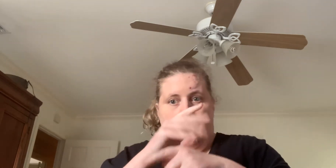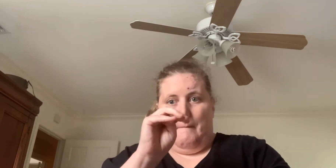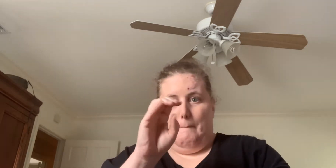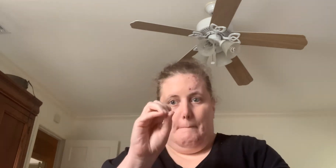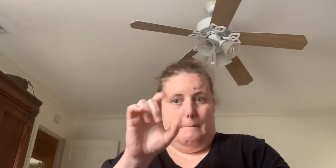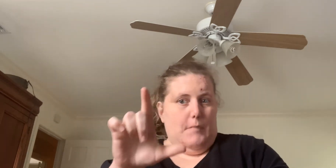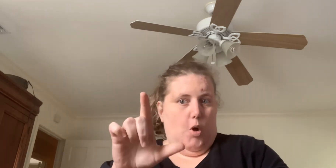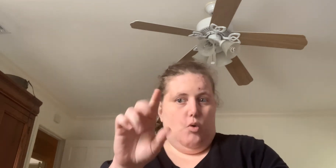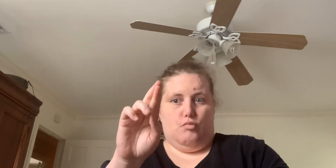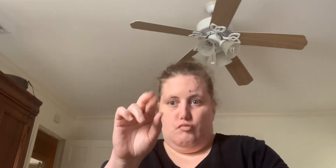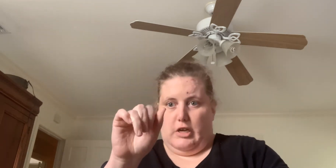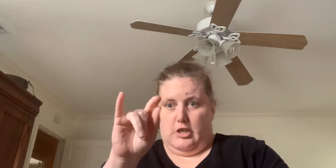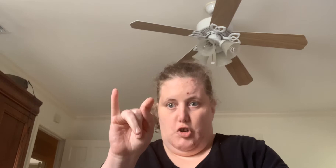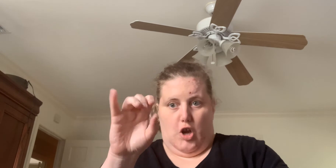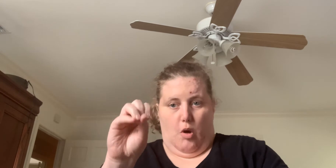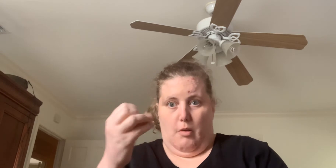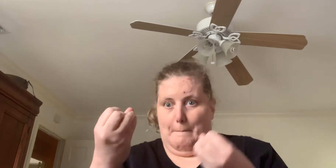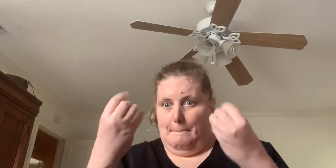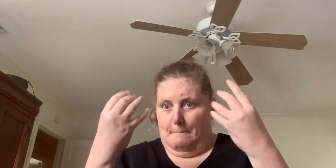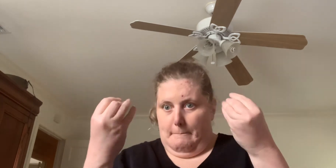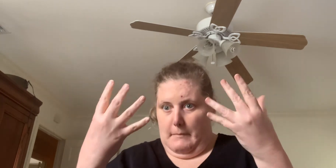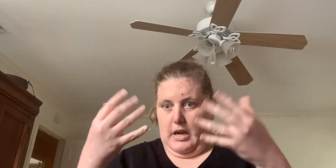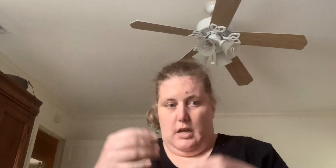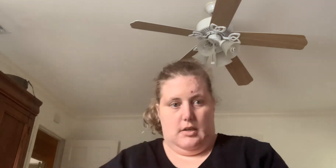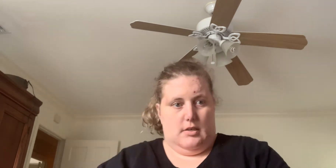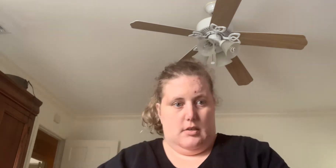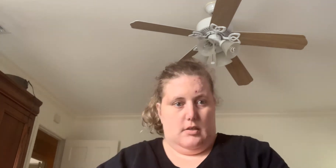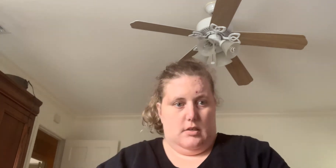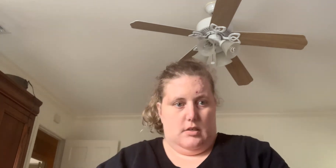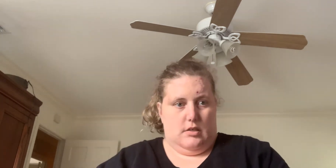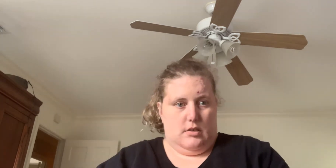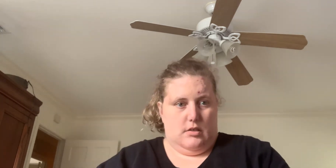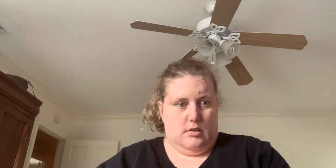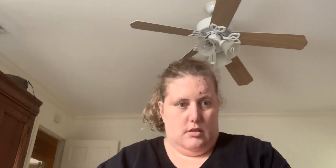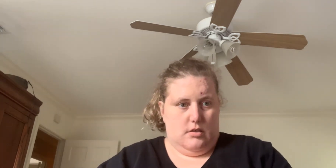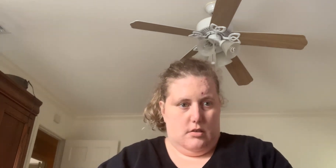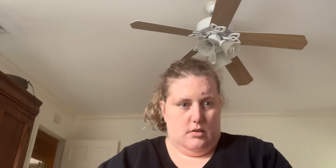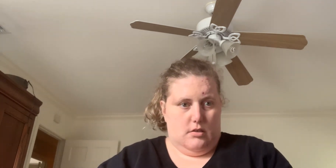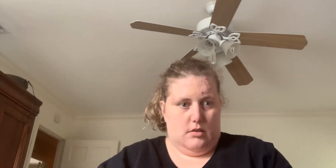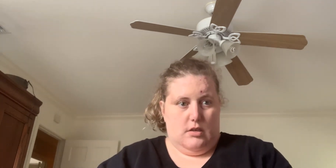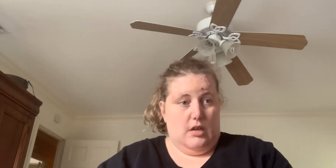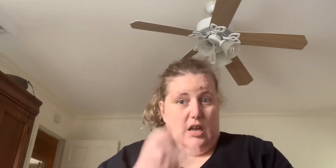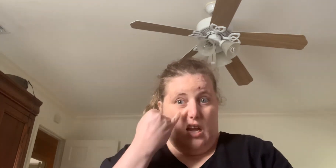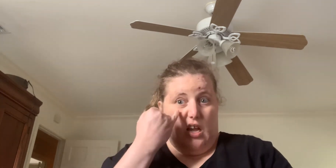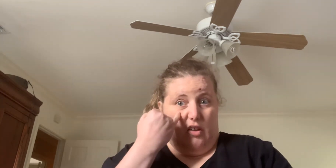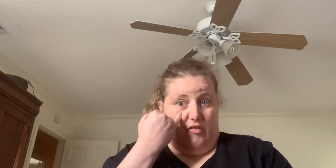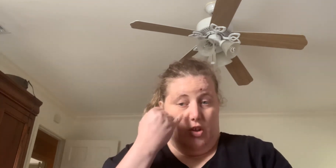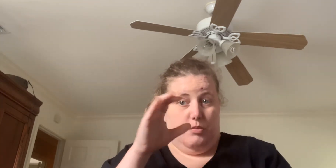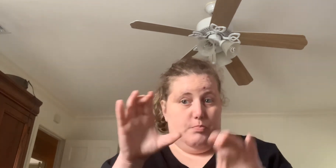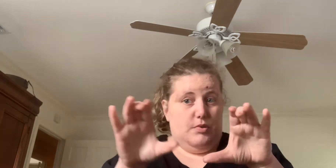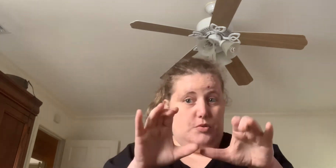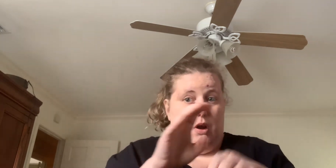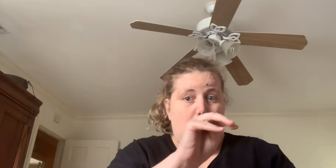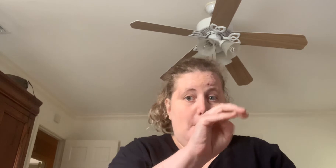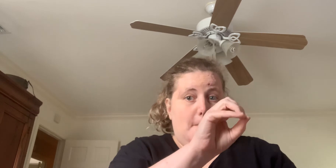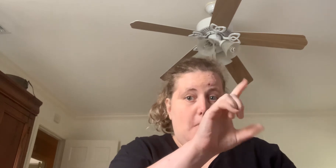them. And this is a step that if you're doing mole to mole or mole to mass or mass to mass